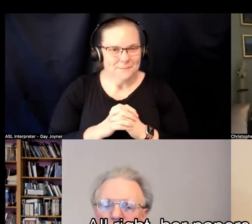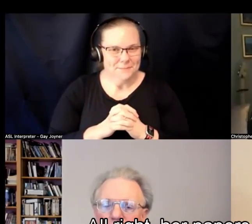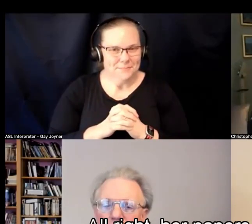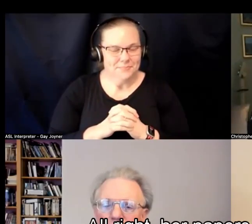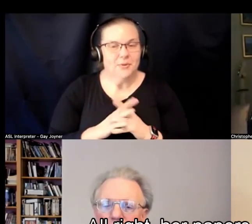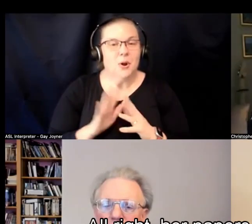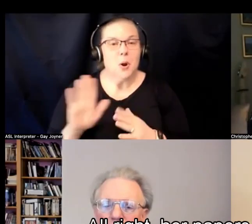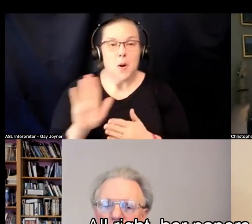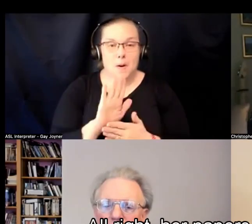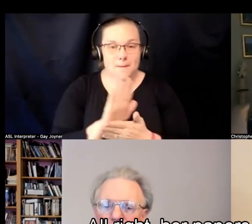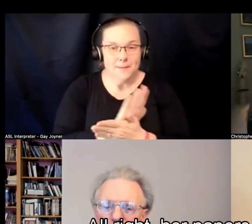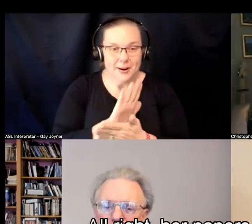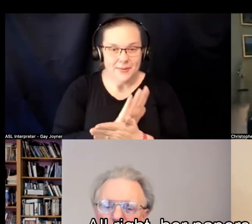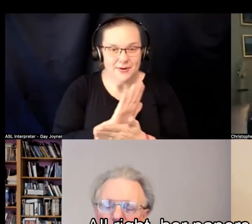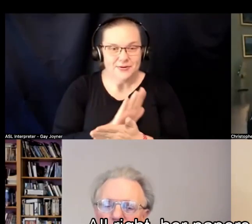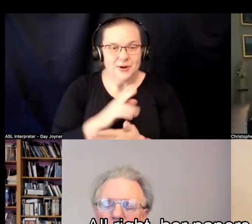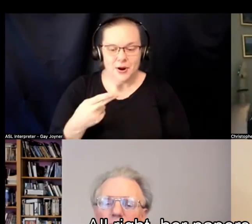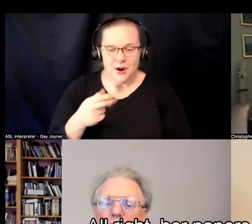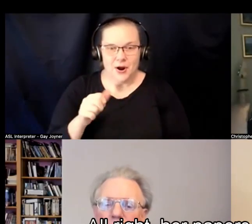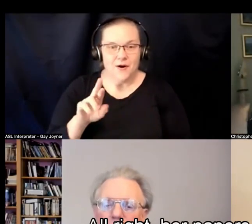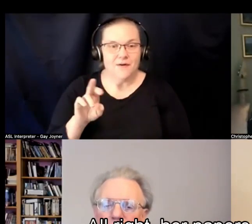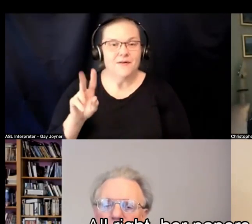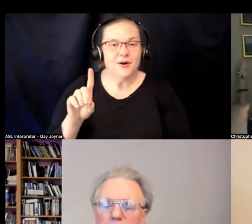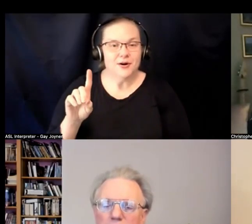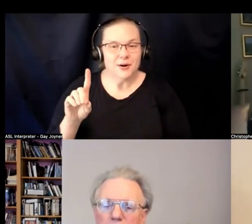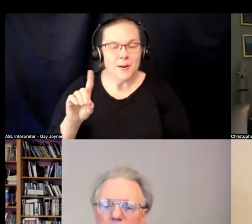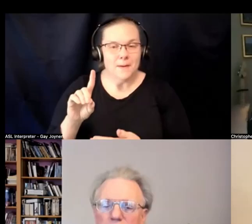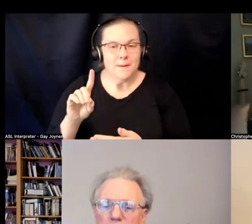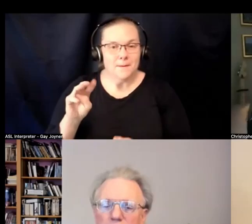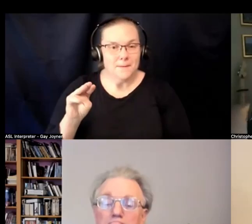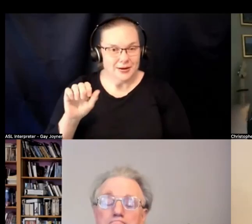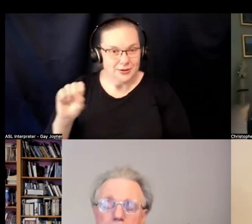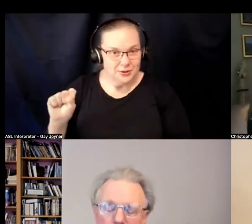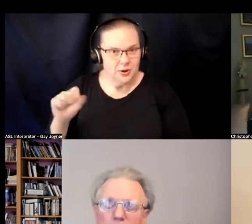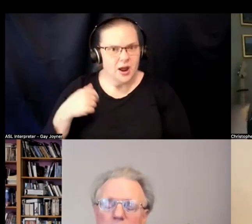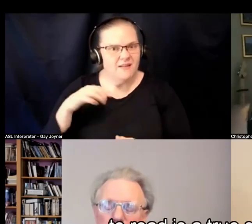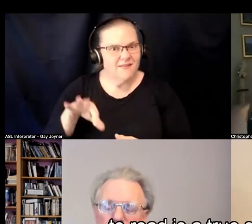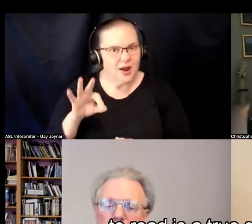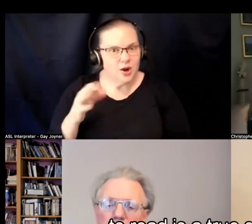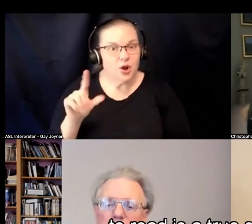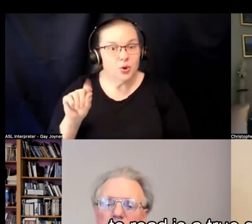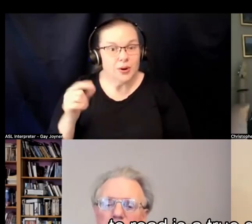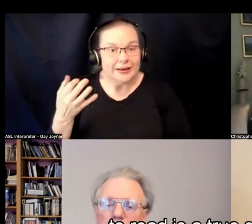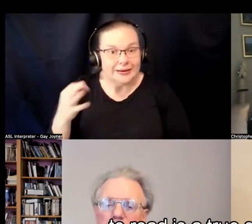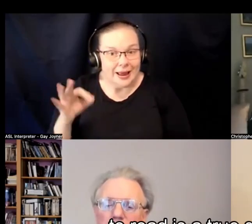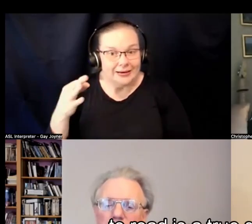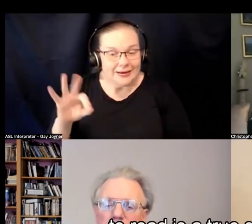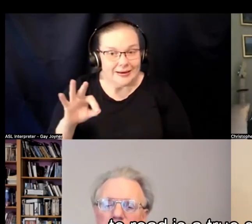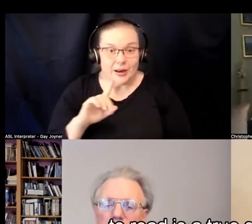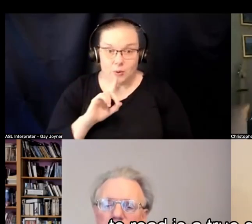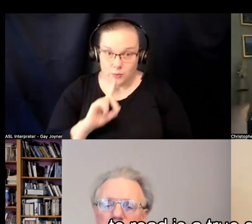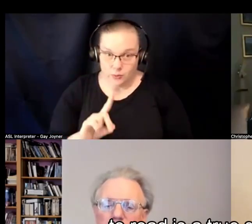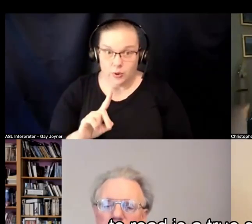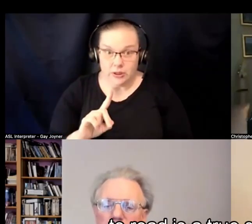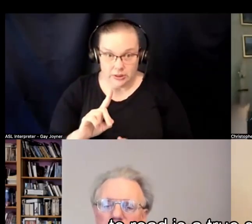Her papers are at Harvard, Massachusetts, or Harvard University. I found the papers in 2019, and what I'm about to read is a true